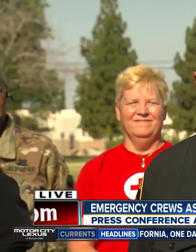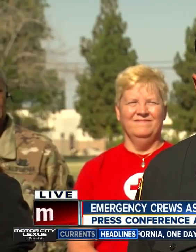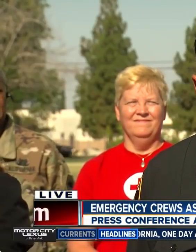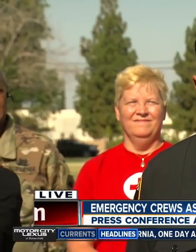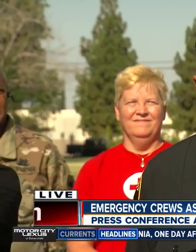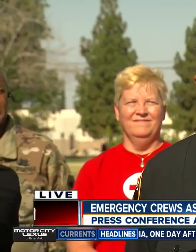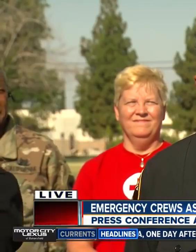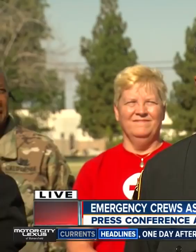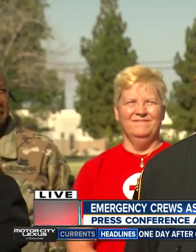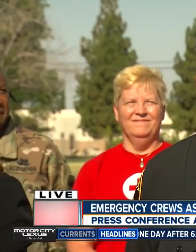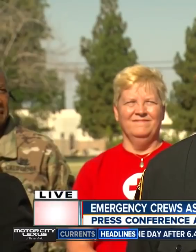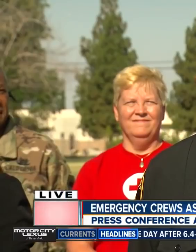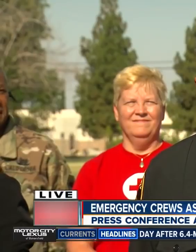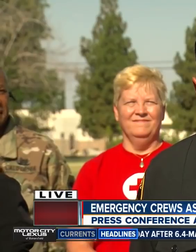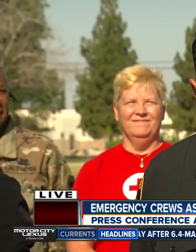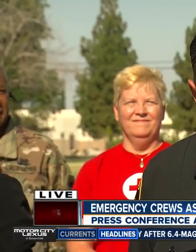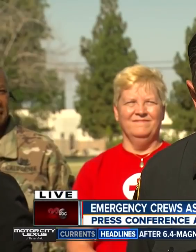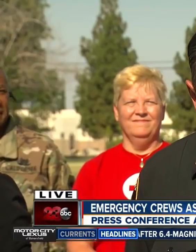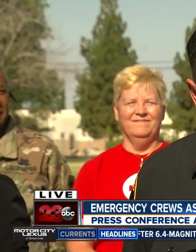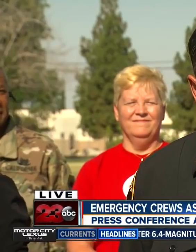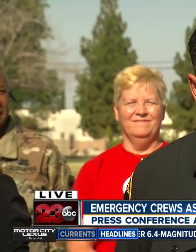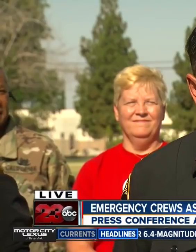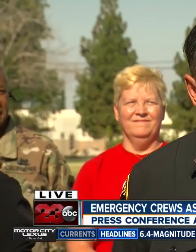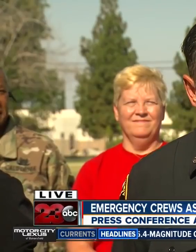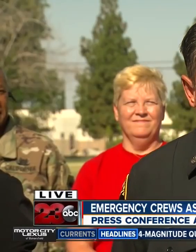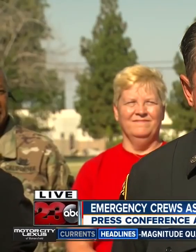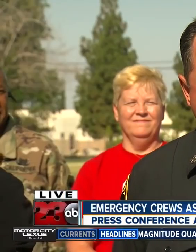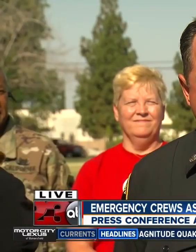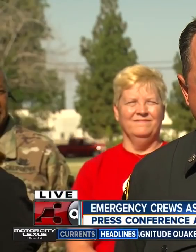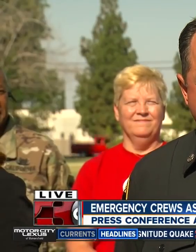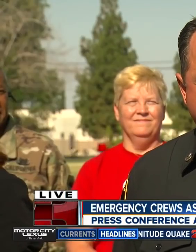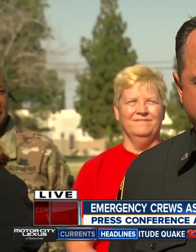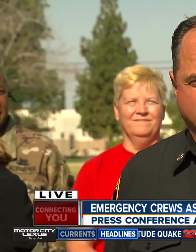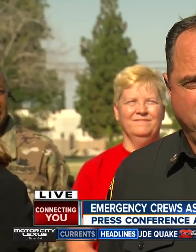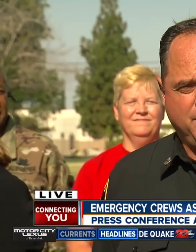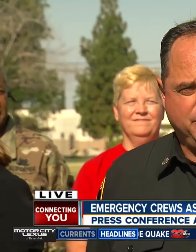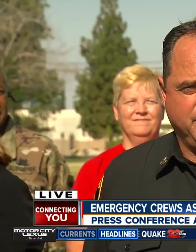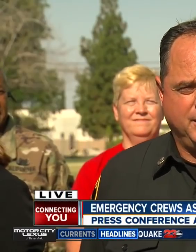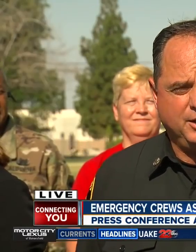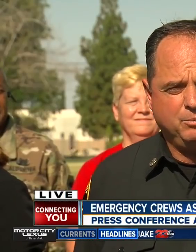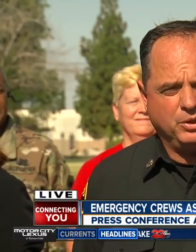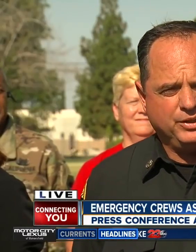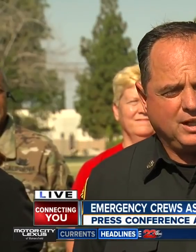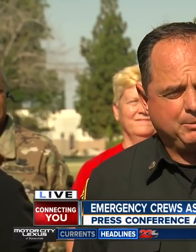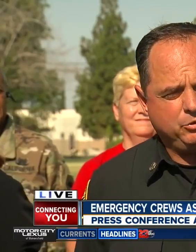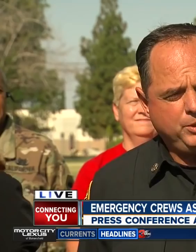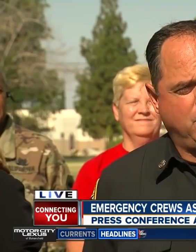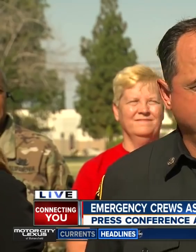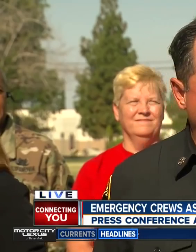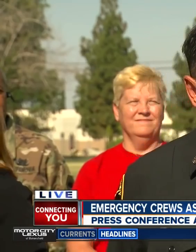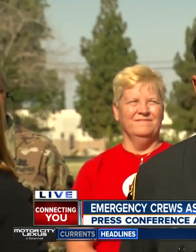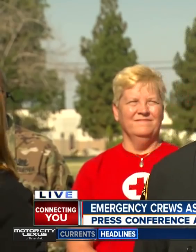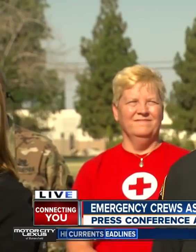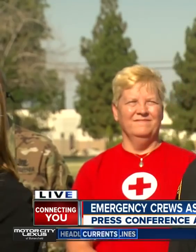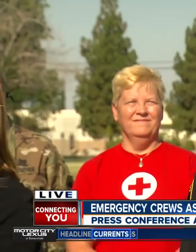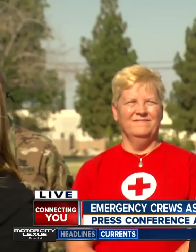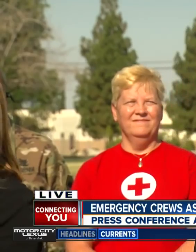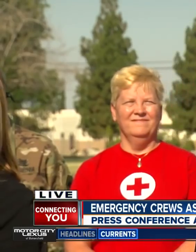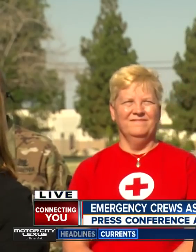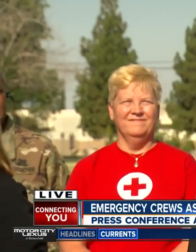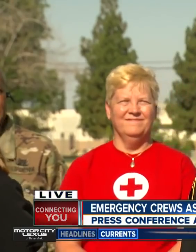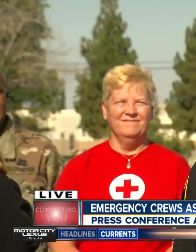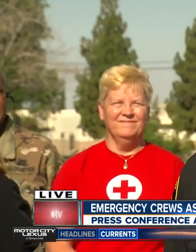been out there, but, you know, of course, all the life safety issues, life safety of gas lines, building collapses. We know, you know, through the